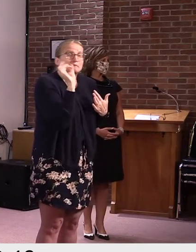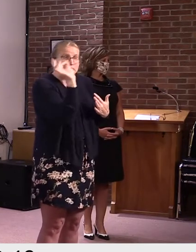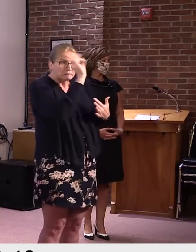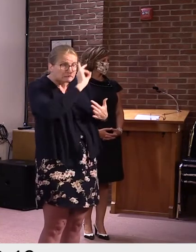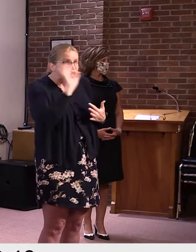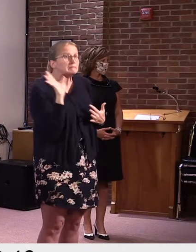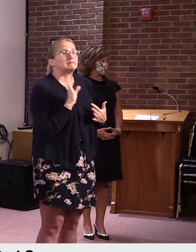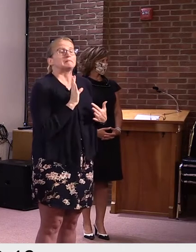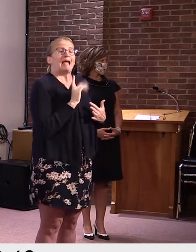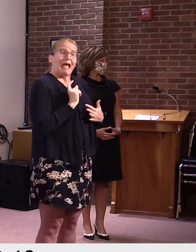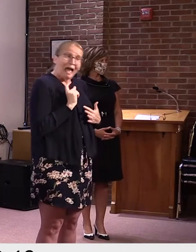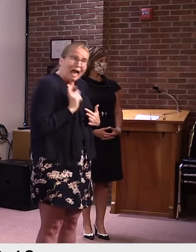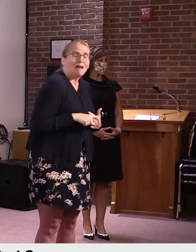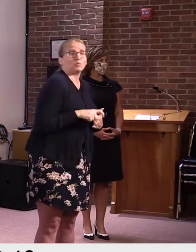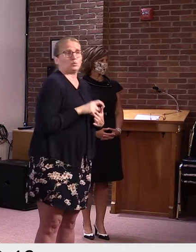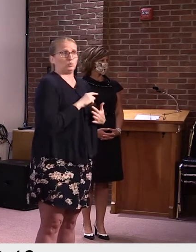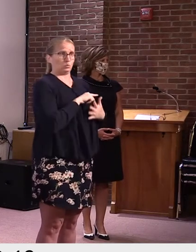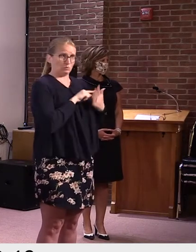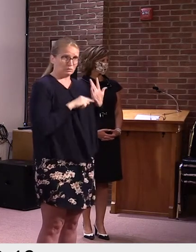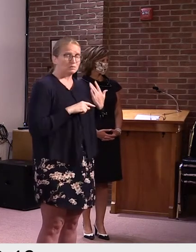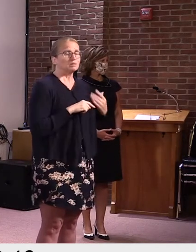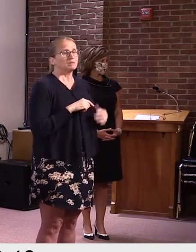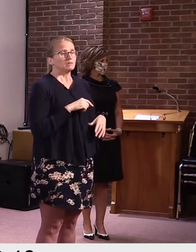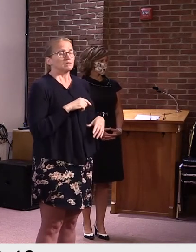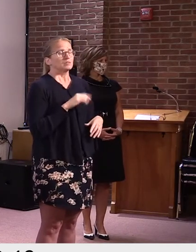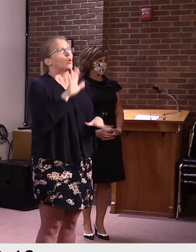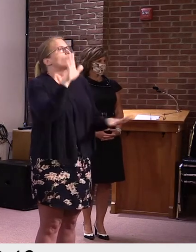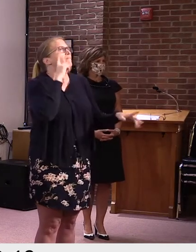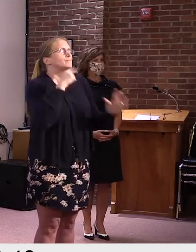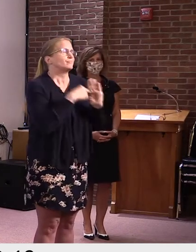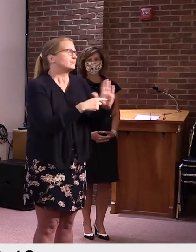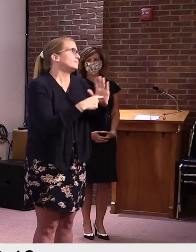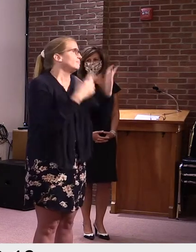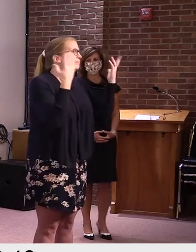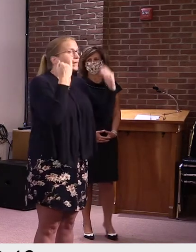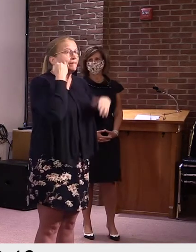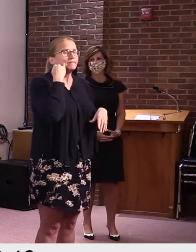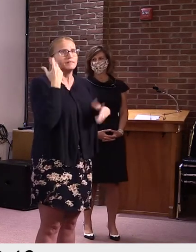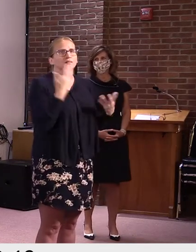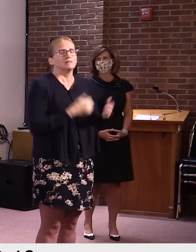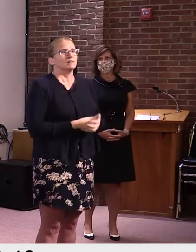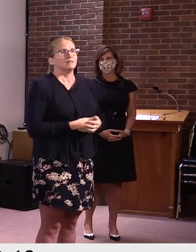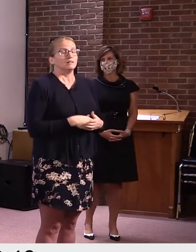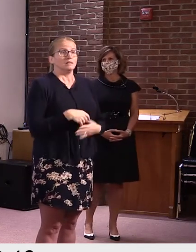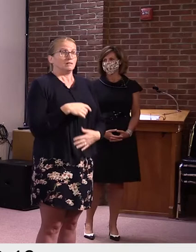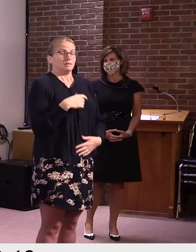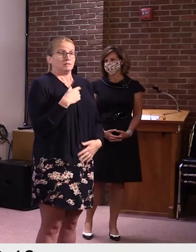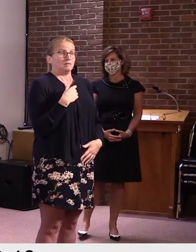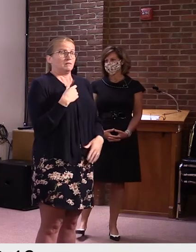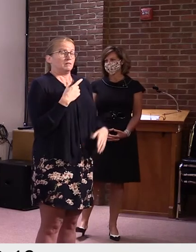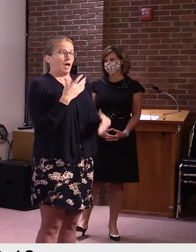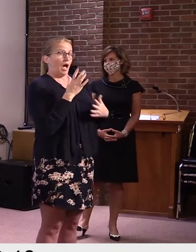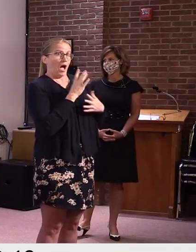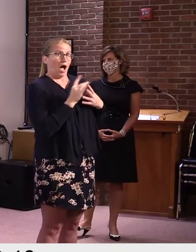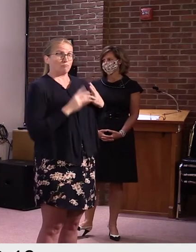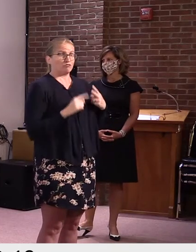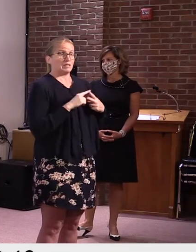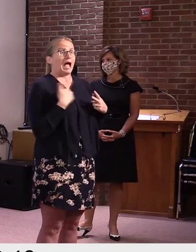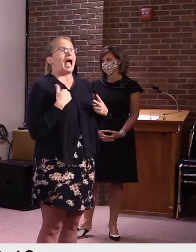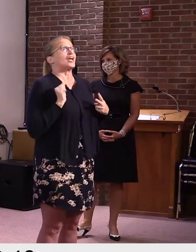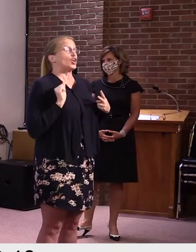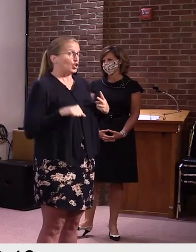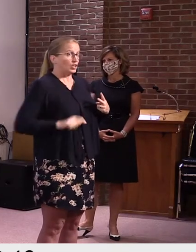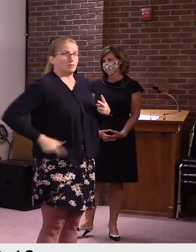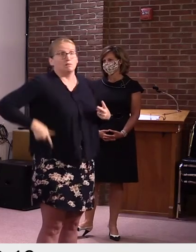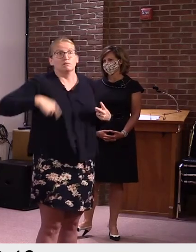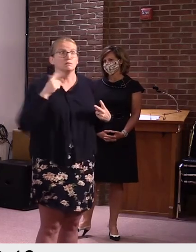for that door not to be completely closed. I mean, the basic analogy is this. In a scenario where using a firearm is an appropriate use of